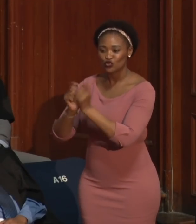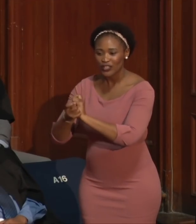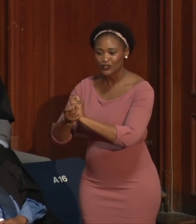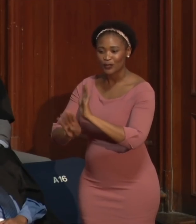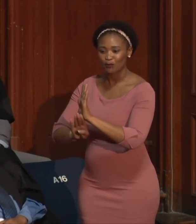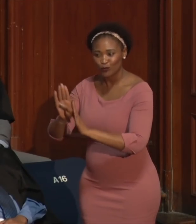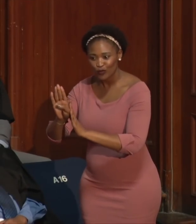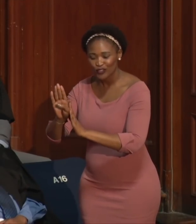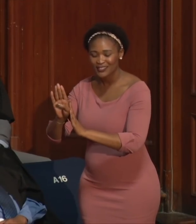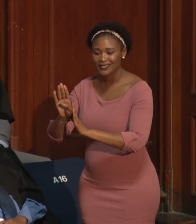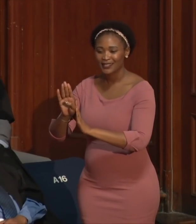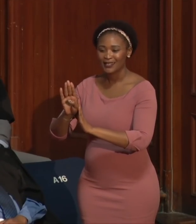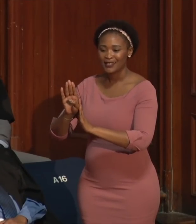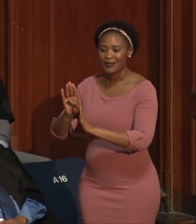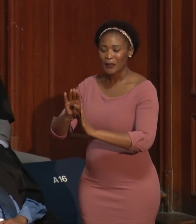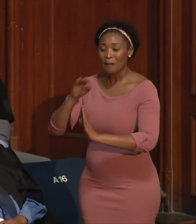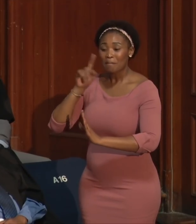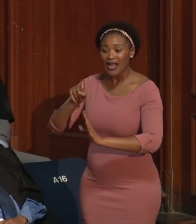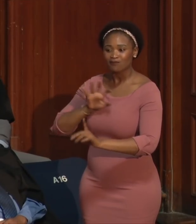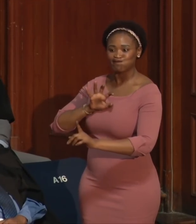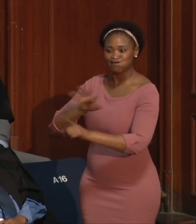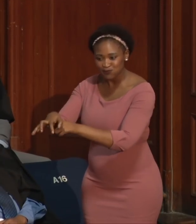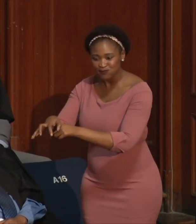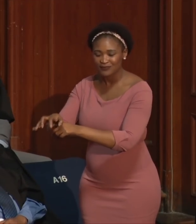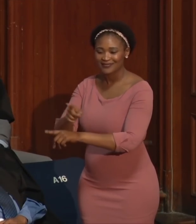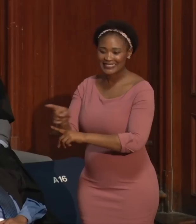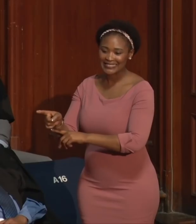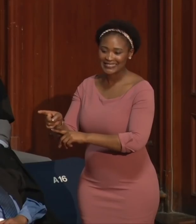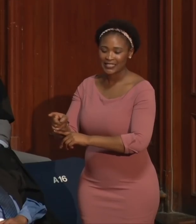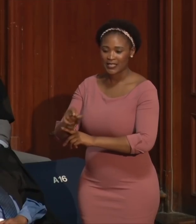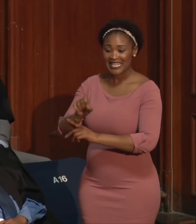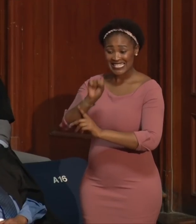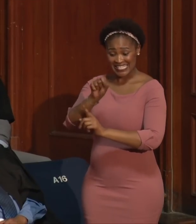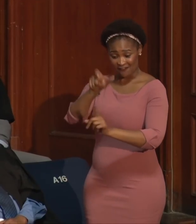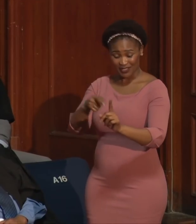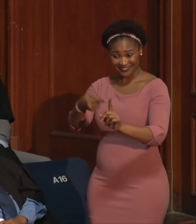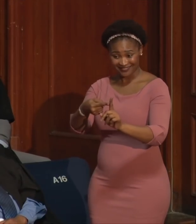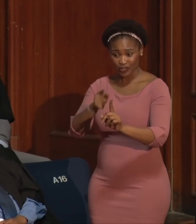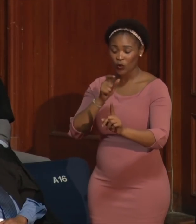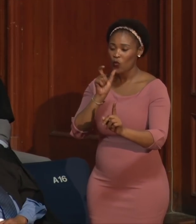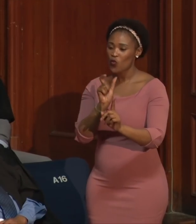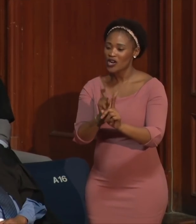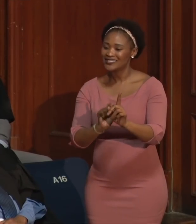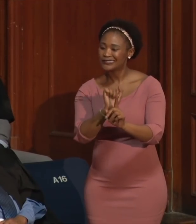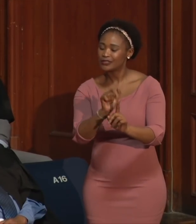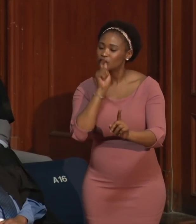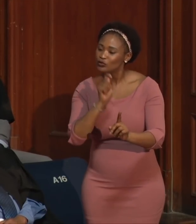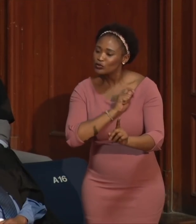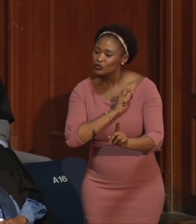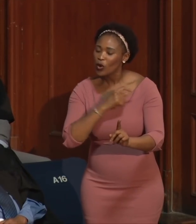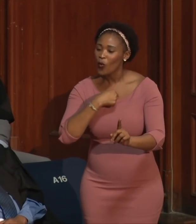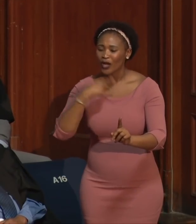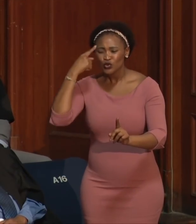it, make your mark upon it. Steve Jobs' words ring so true because to think differently, to bring